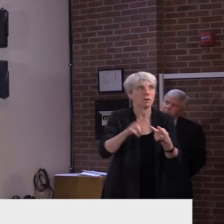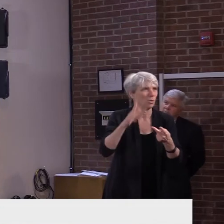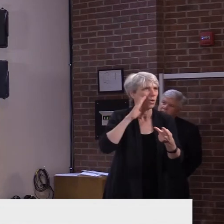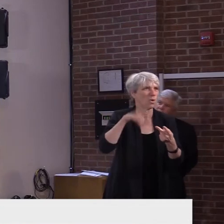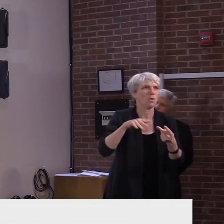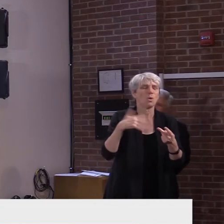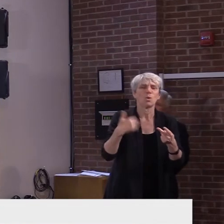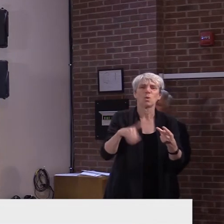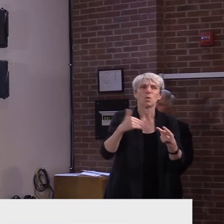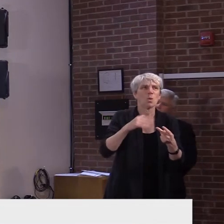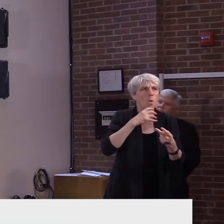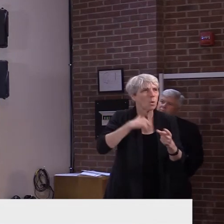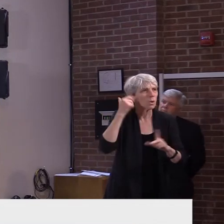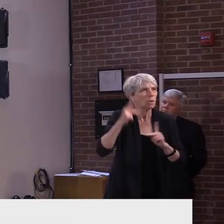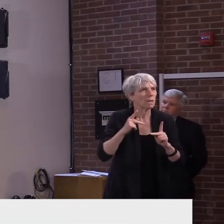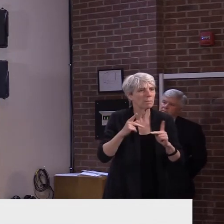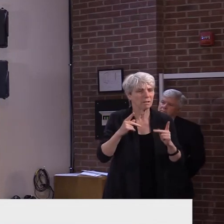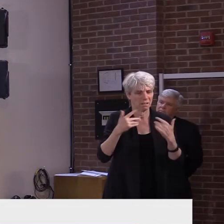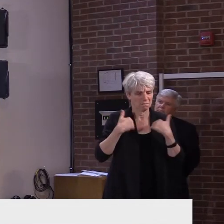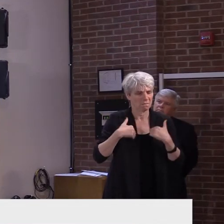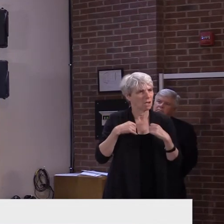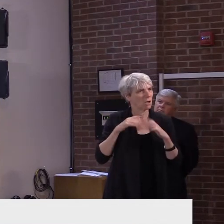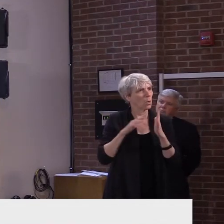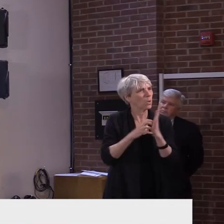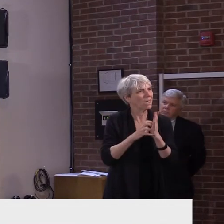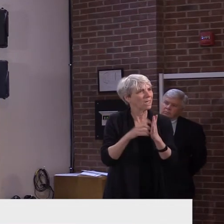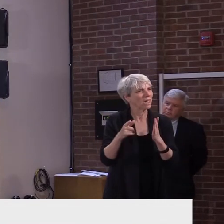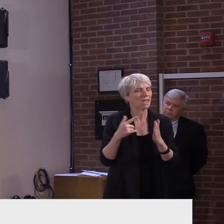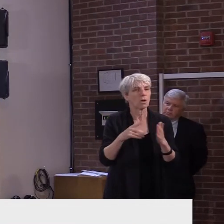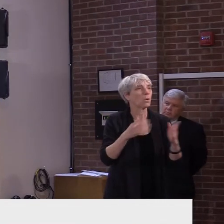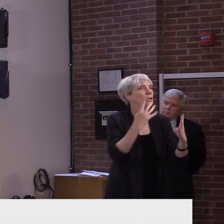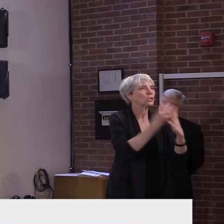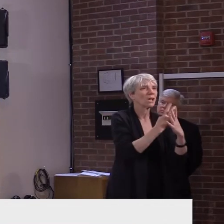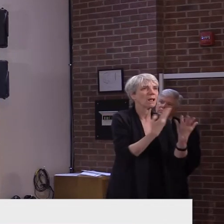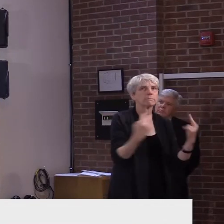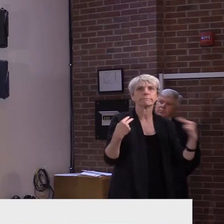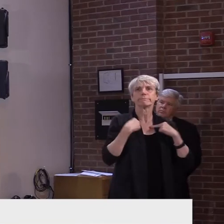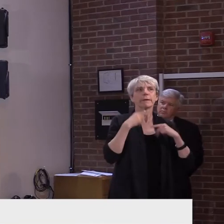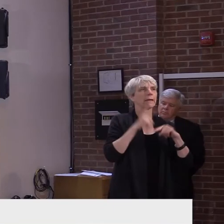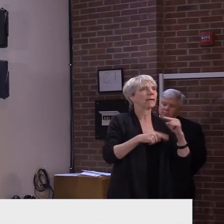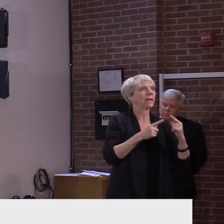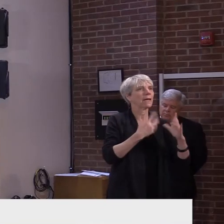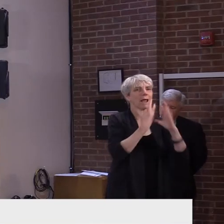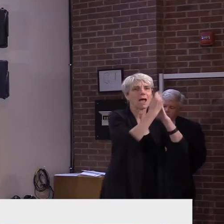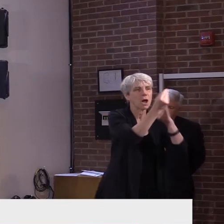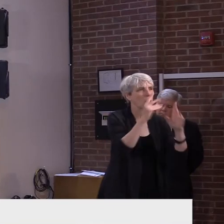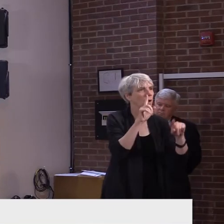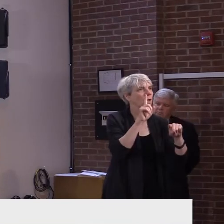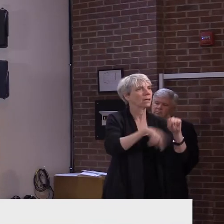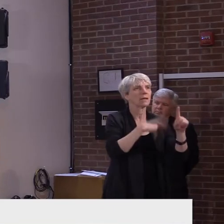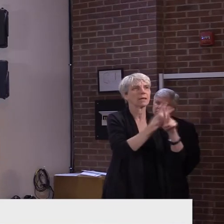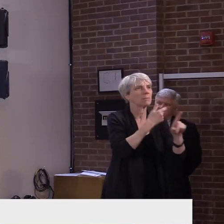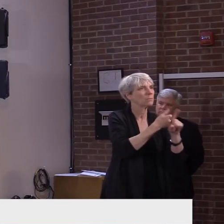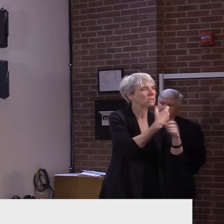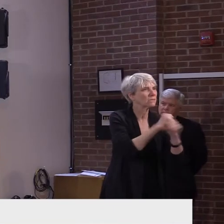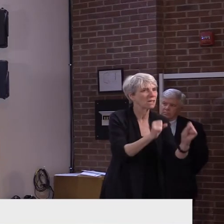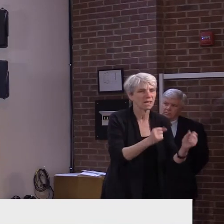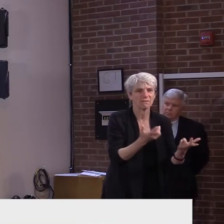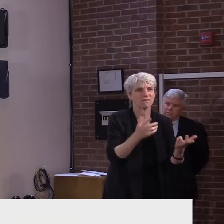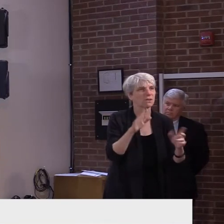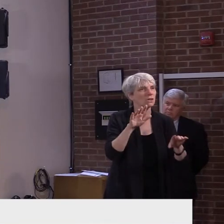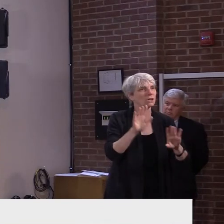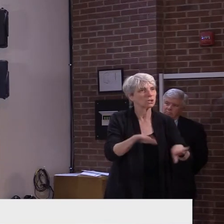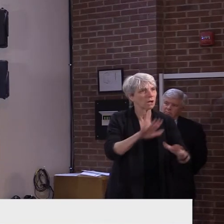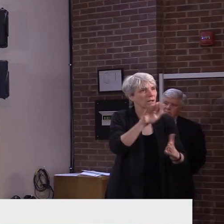many of our most vulnerable, in our correctional facilities, in healthcare facilities, childcare,